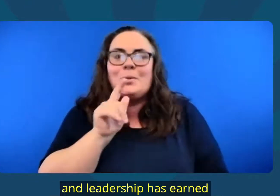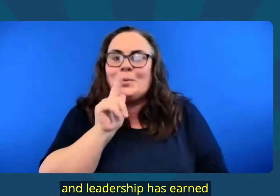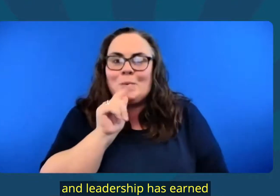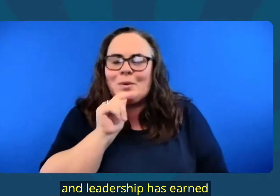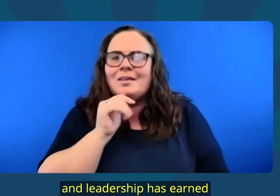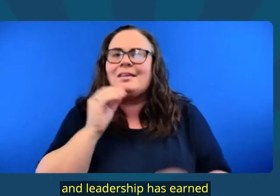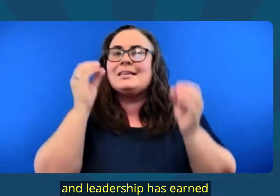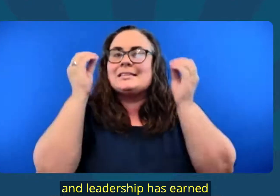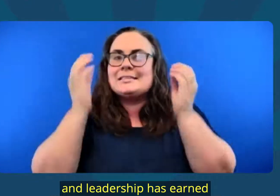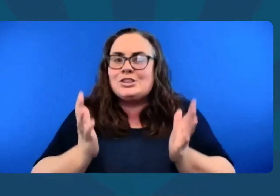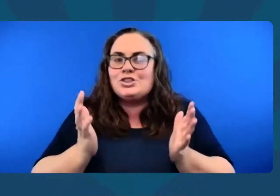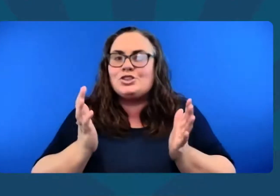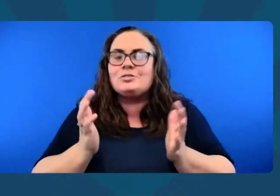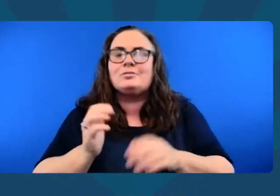teachers,